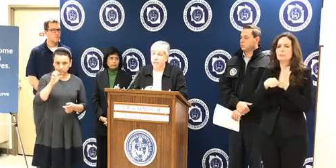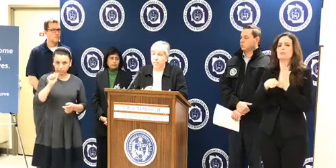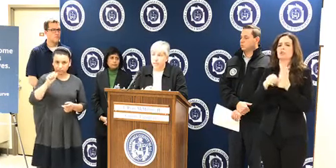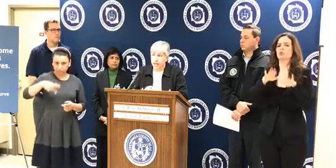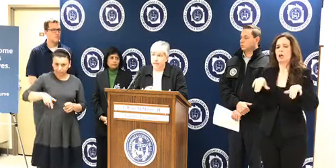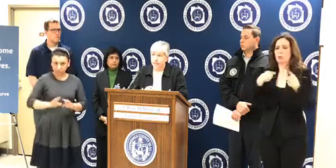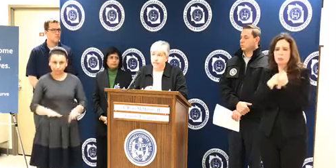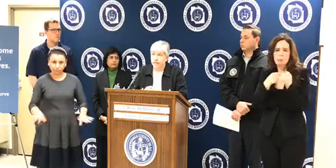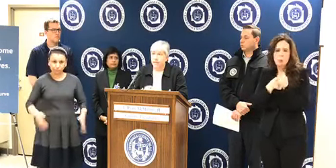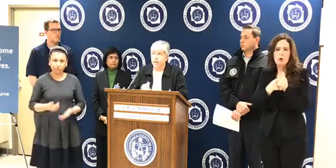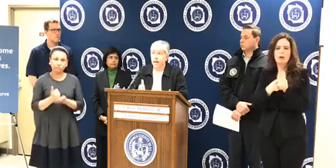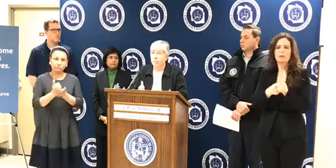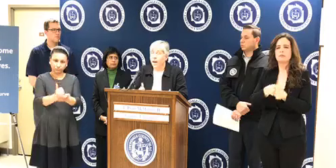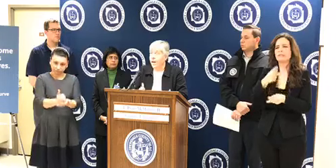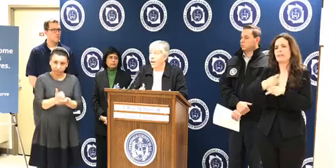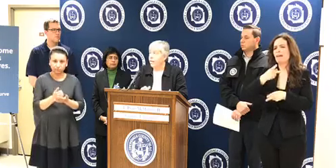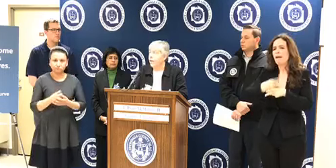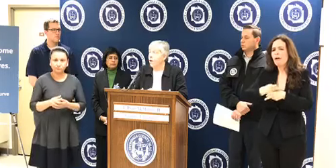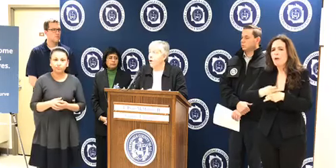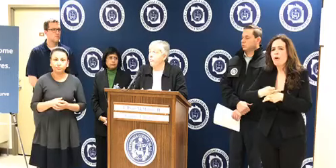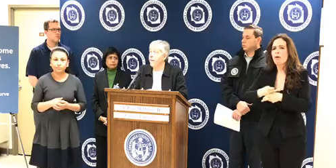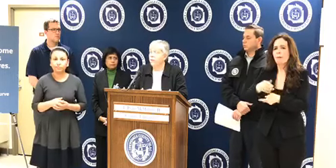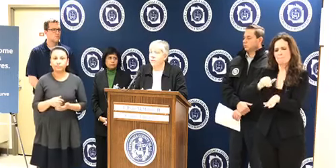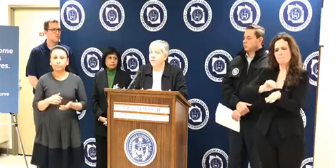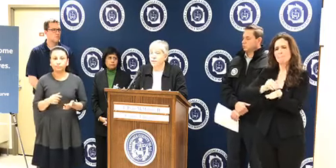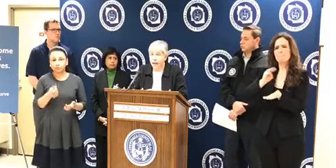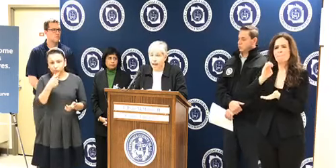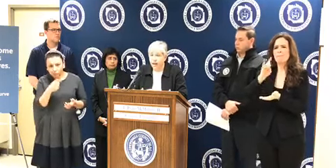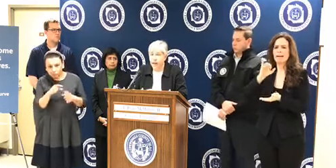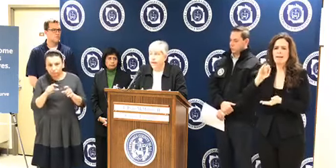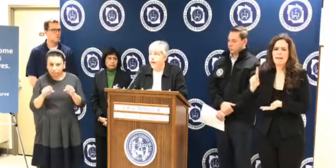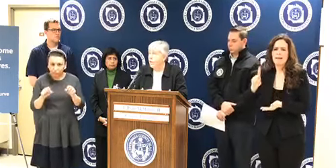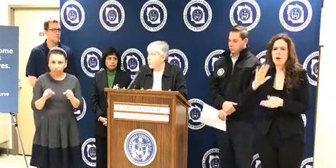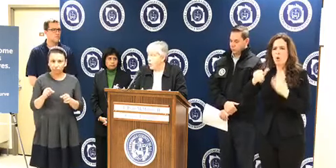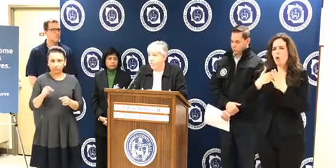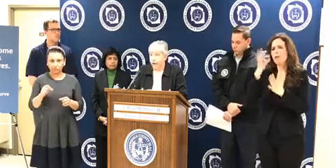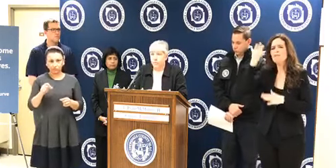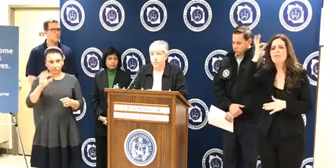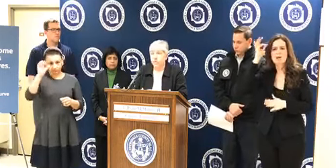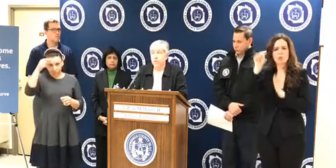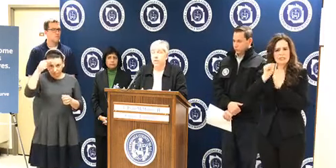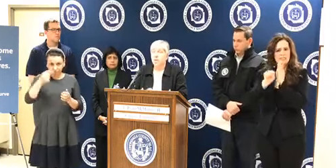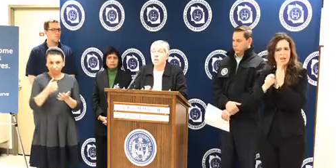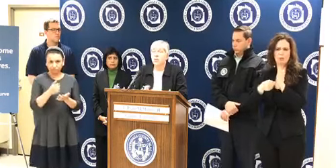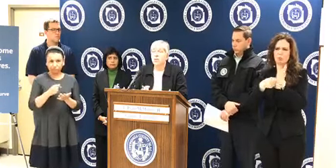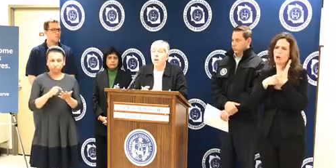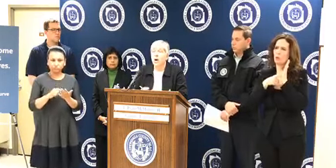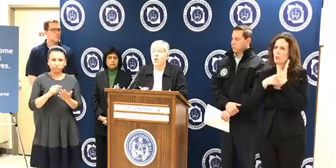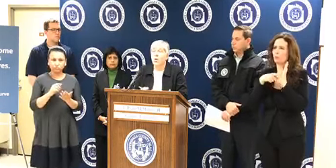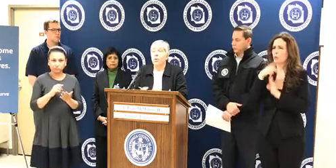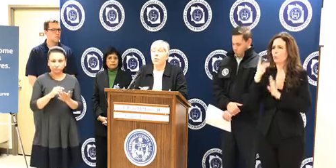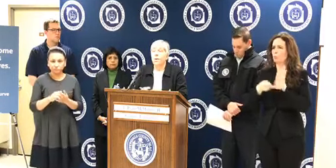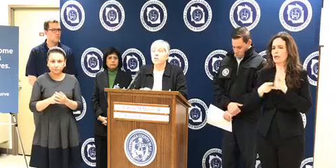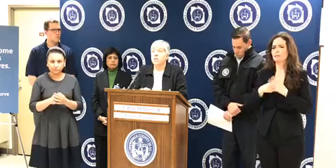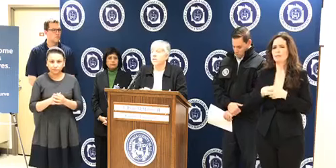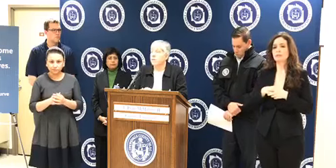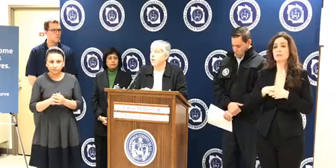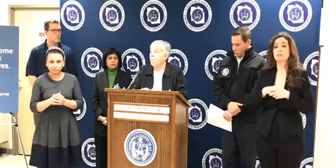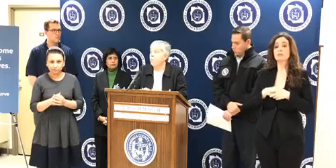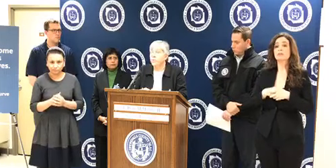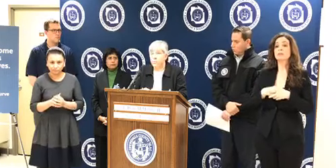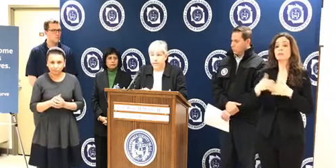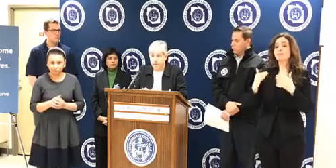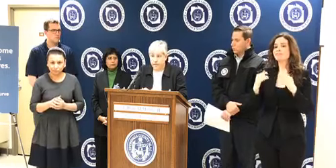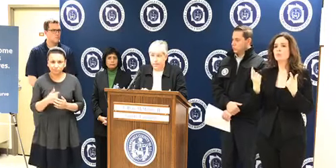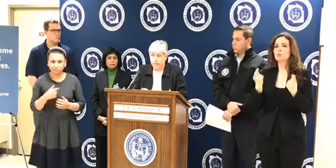daycare subsidies, and Medicaid. They're all federal and state mandated programs. So we are still